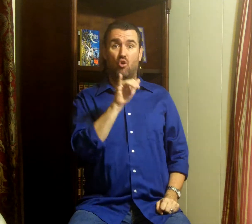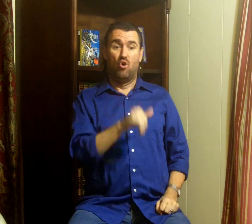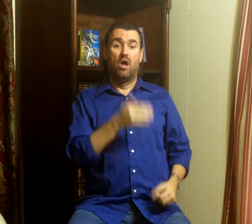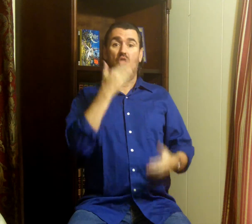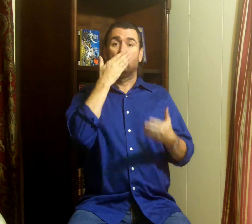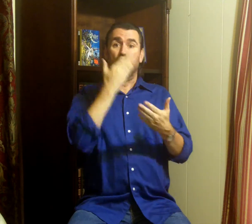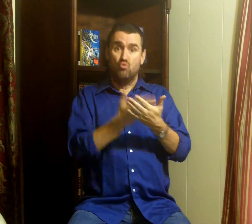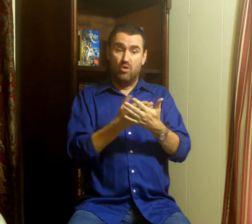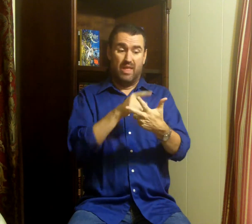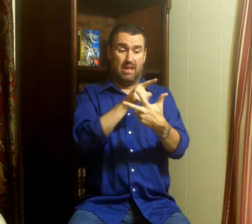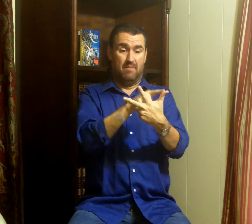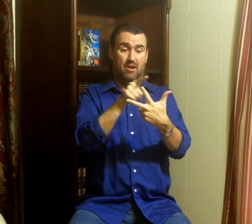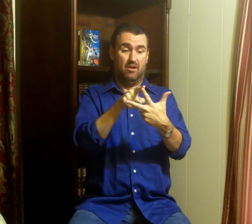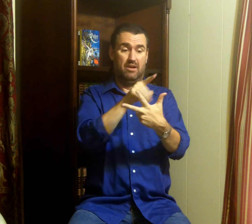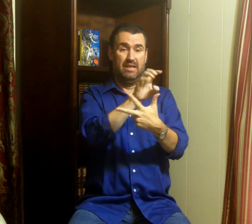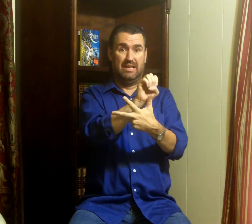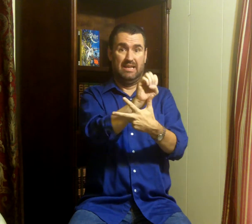better. So,